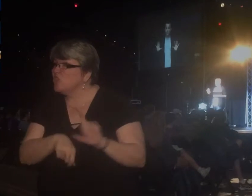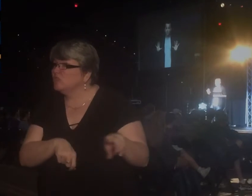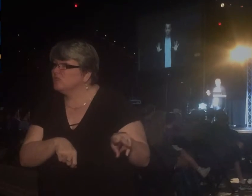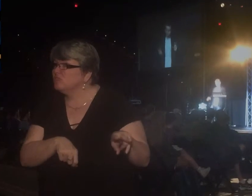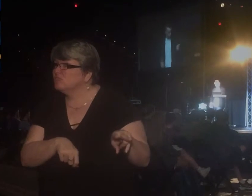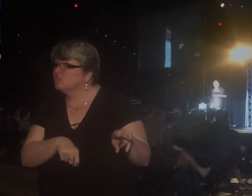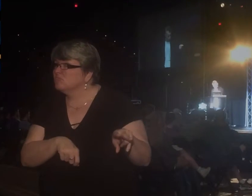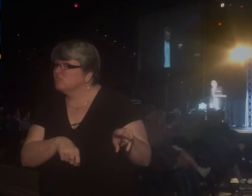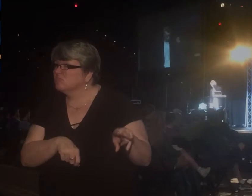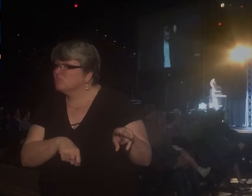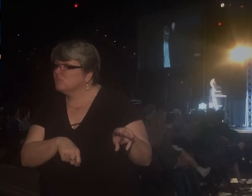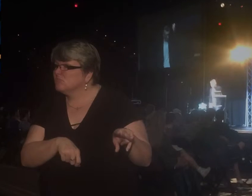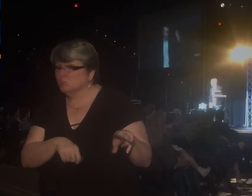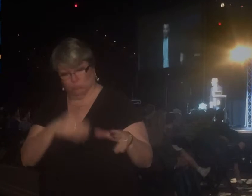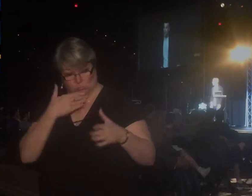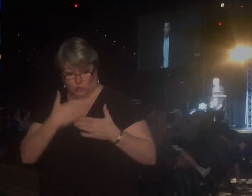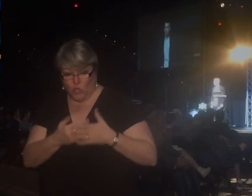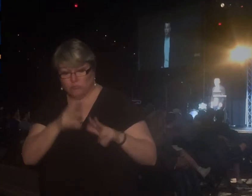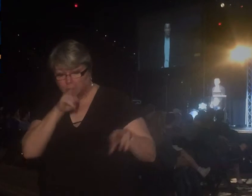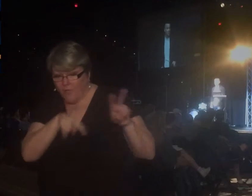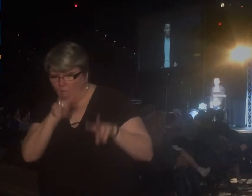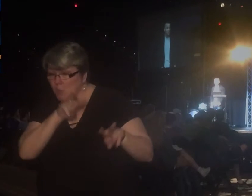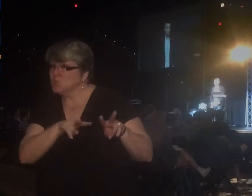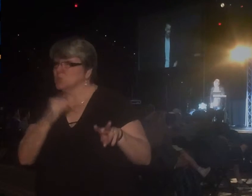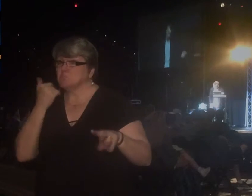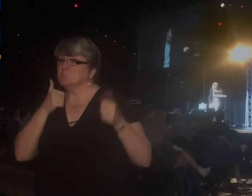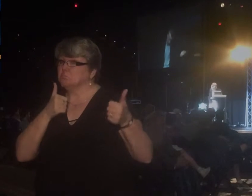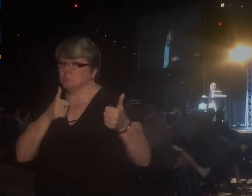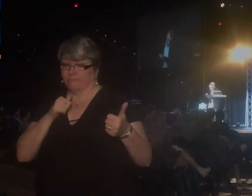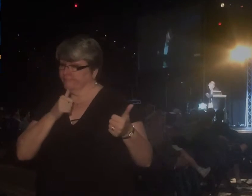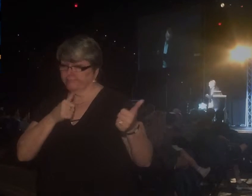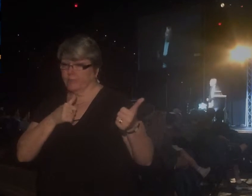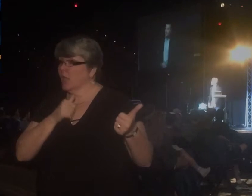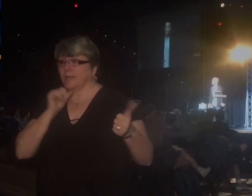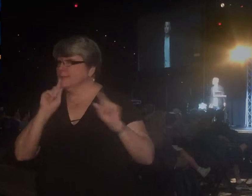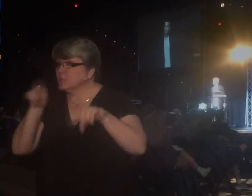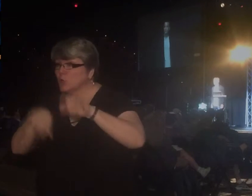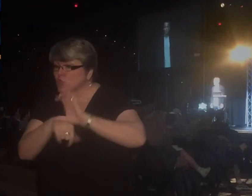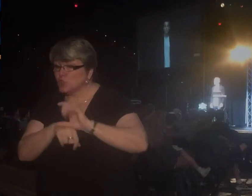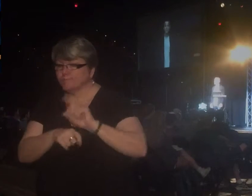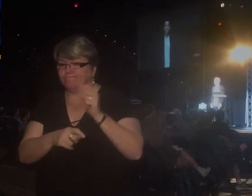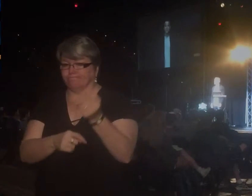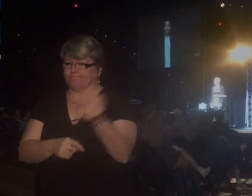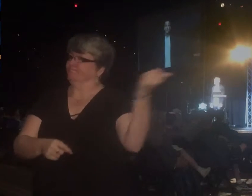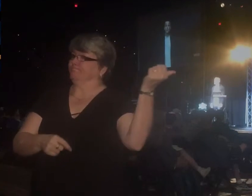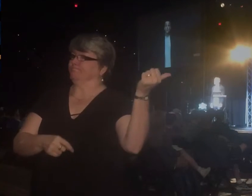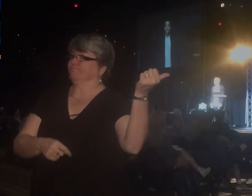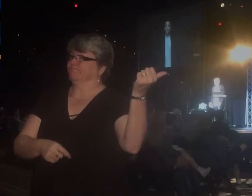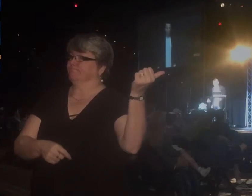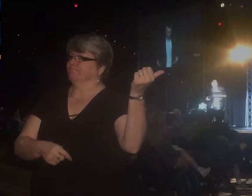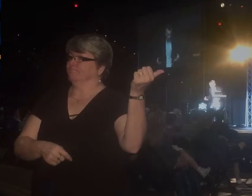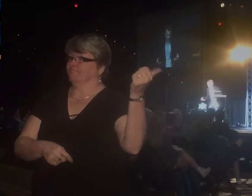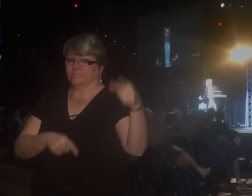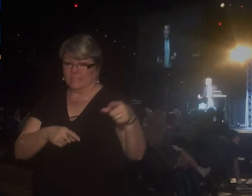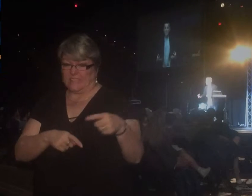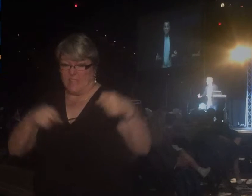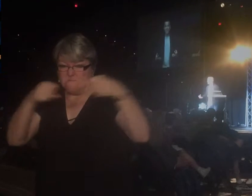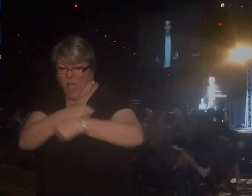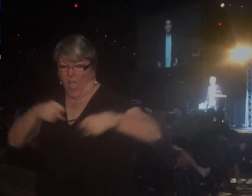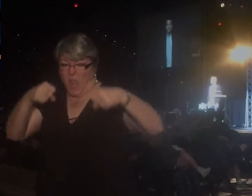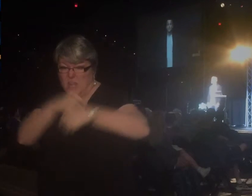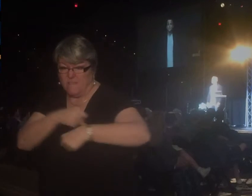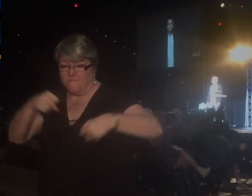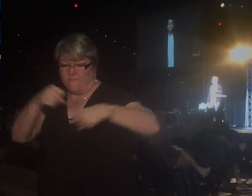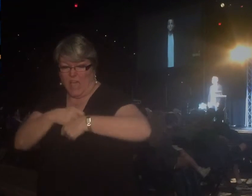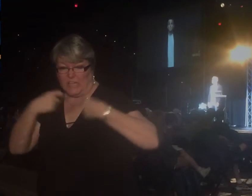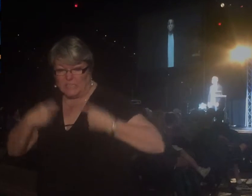Just watch him. Does he go to church? Good. Evaluation point. If he doesn't, cross him off the list, right? Is